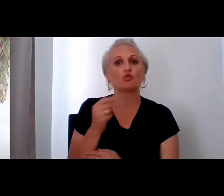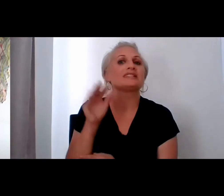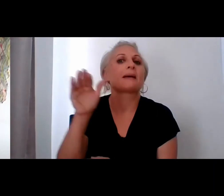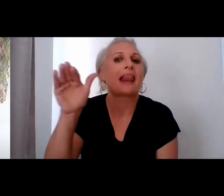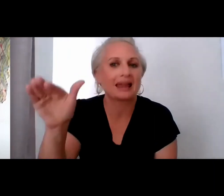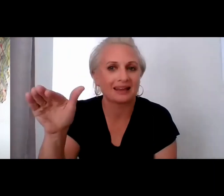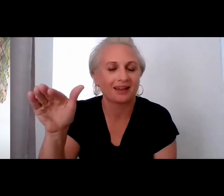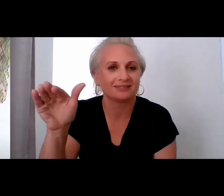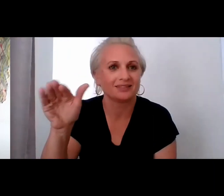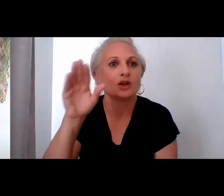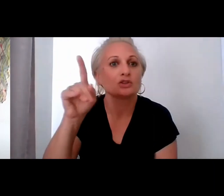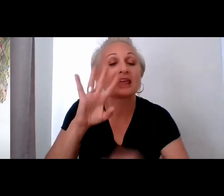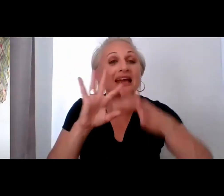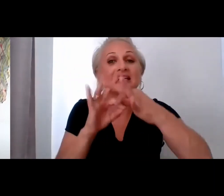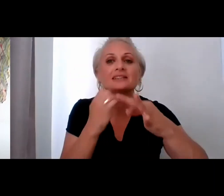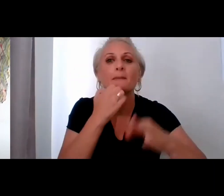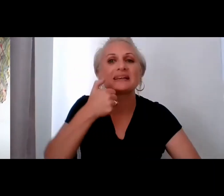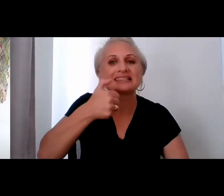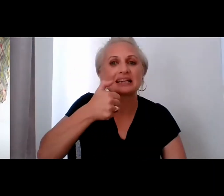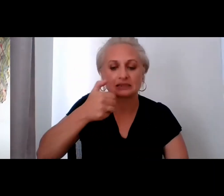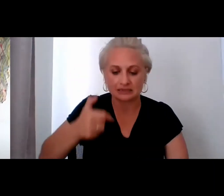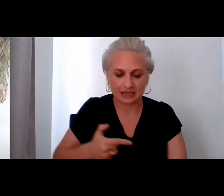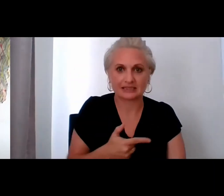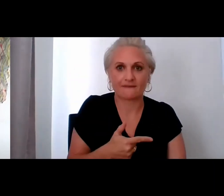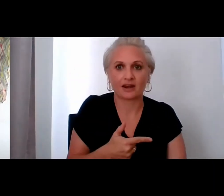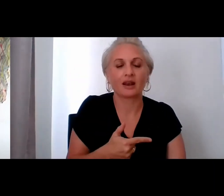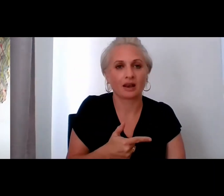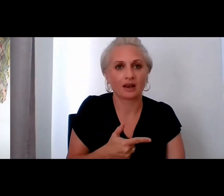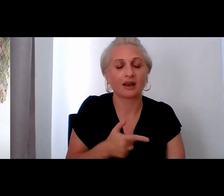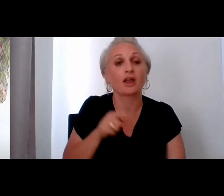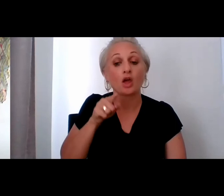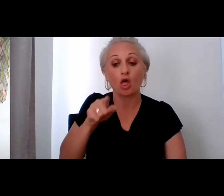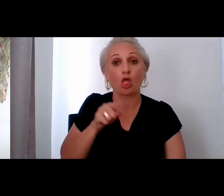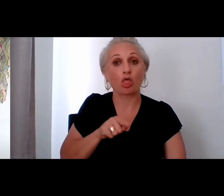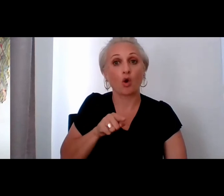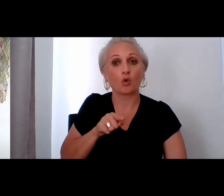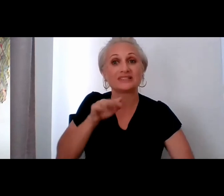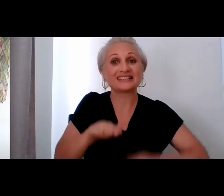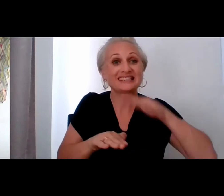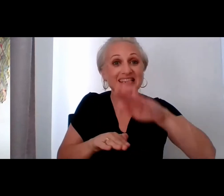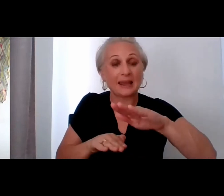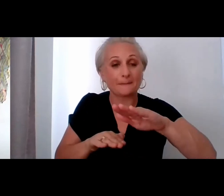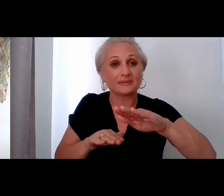7, which involve writing up your policy and then consulting.